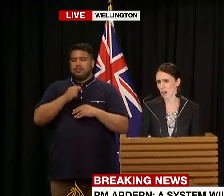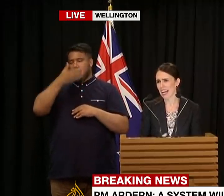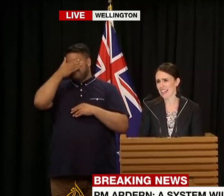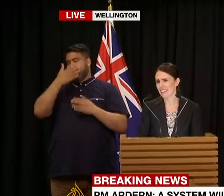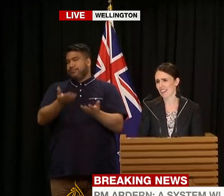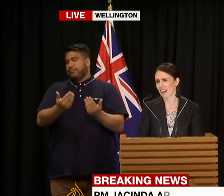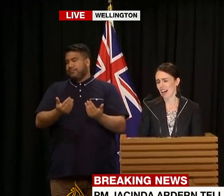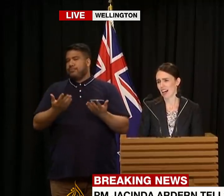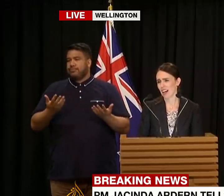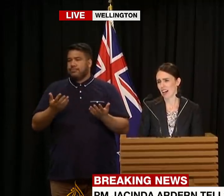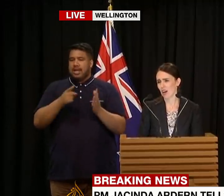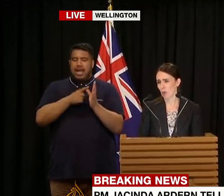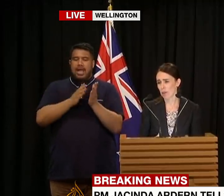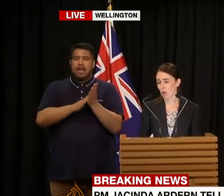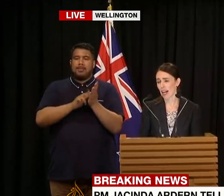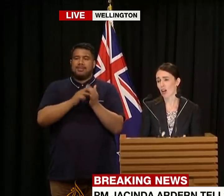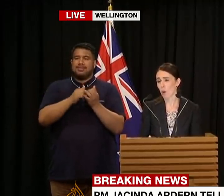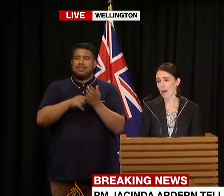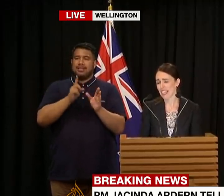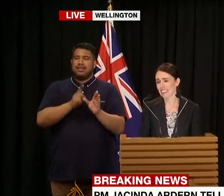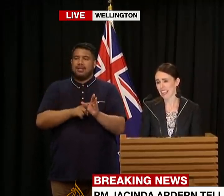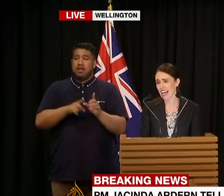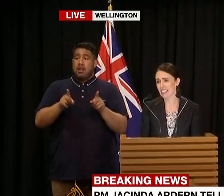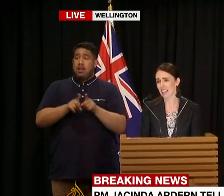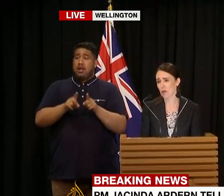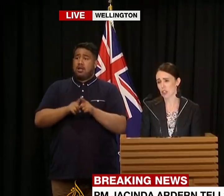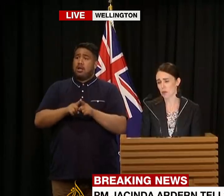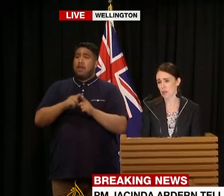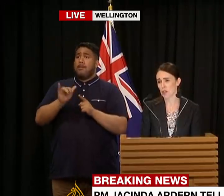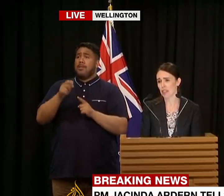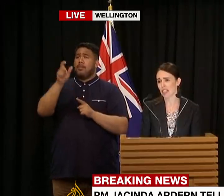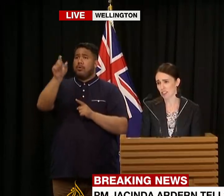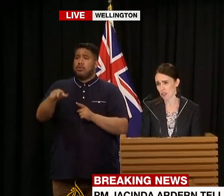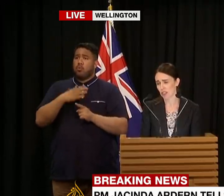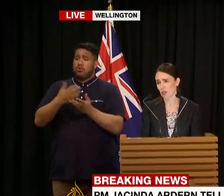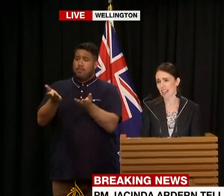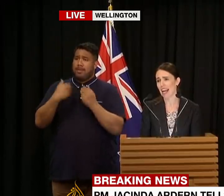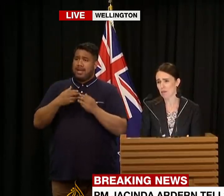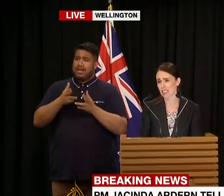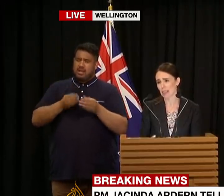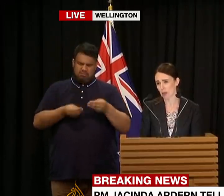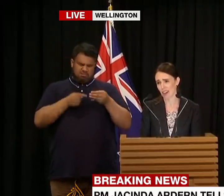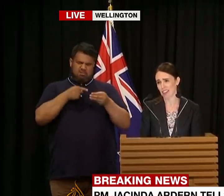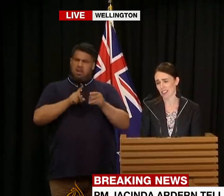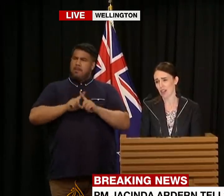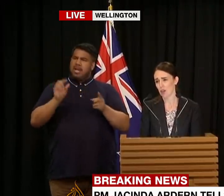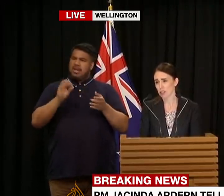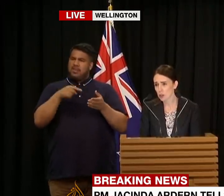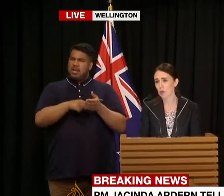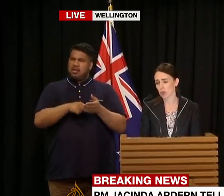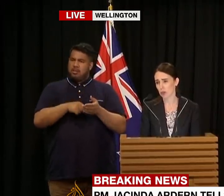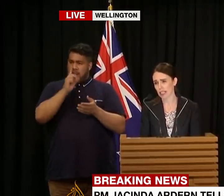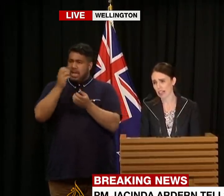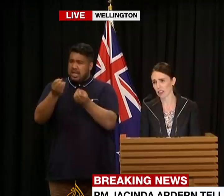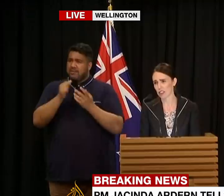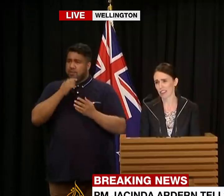even if someone has a weapon that we are not banning today, that they wish to return, they can do so. And an amnesty applies. We